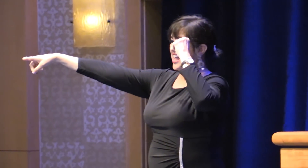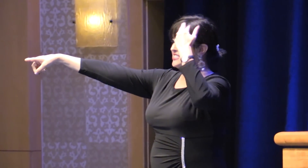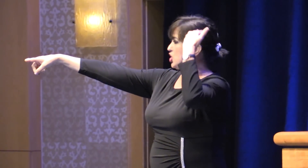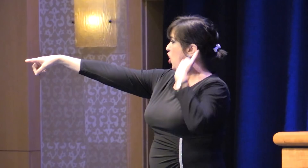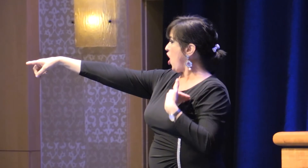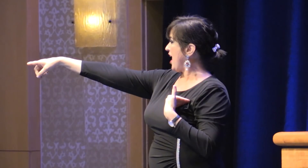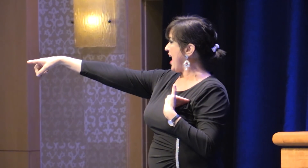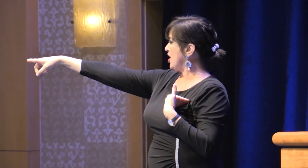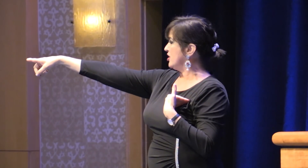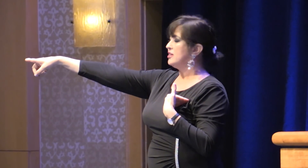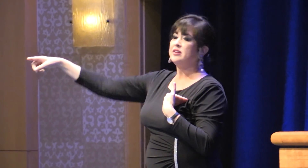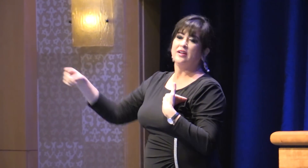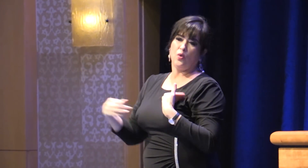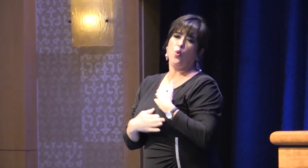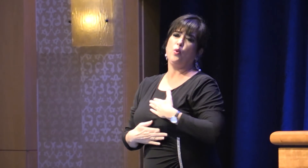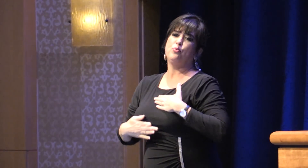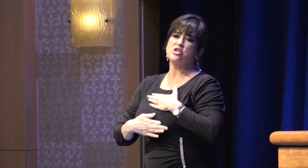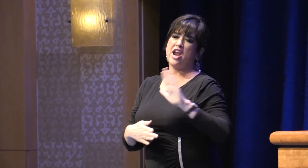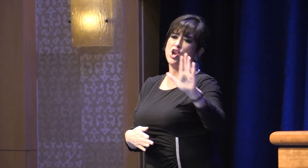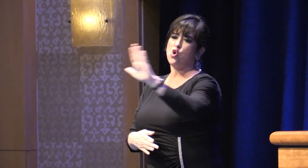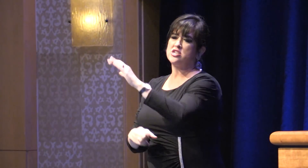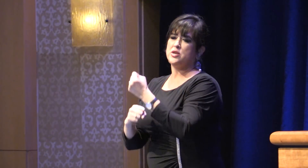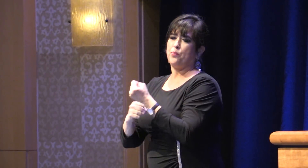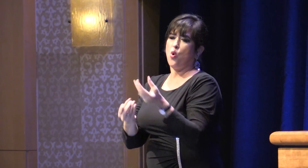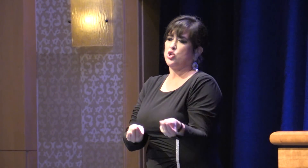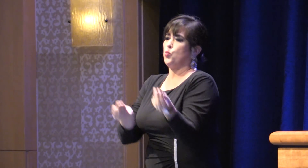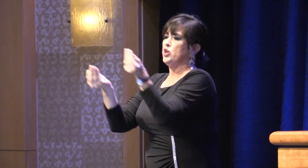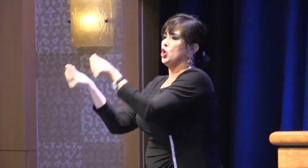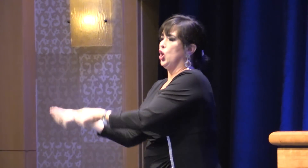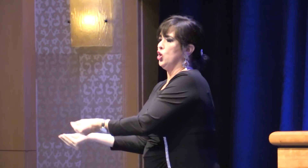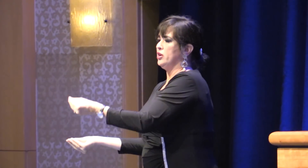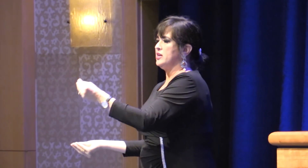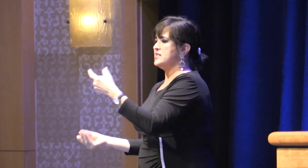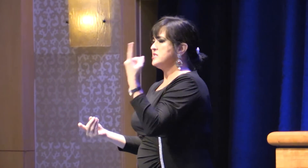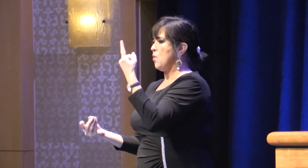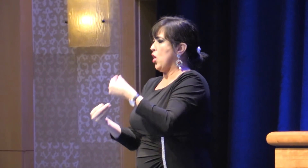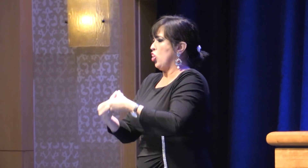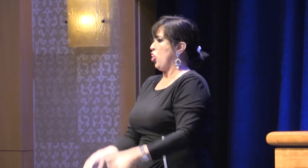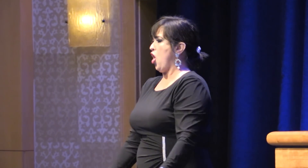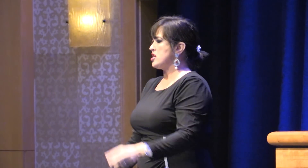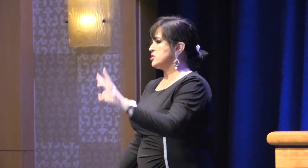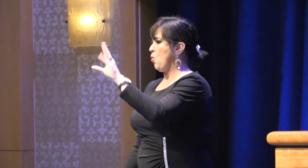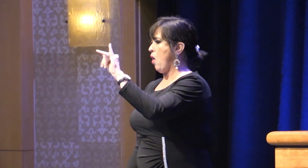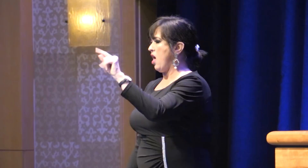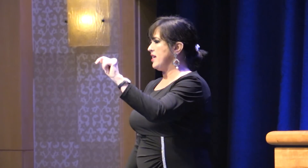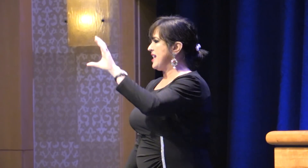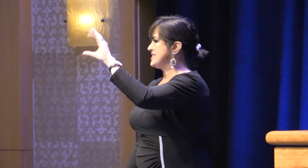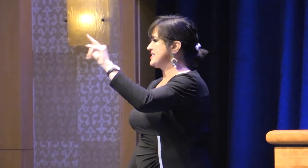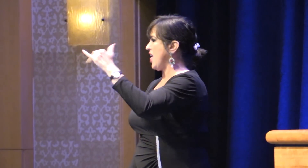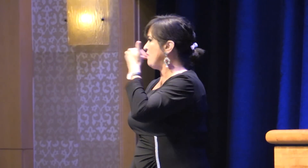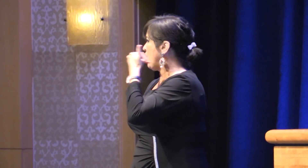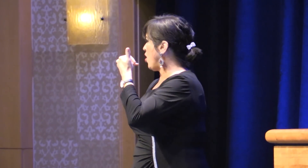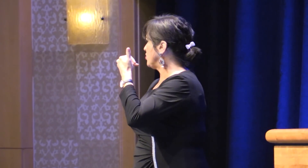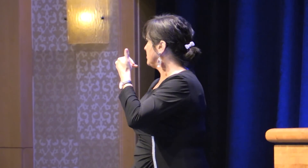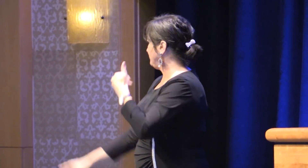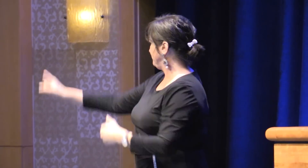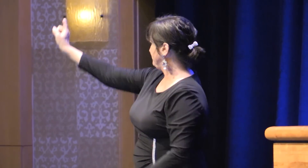you. Katie. Okay, Katie. Katie. All right, Katie, so just go right out there. And thank you so much, whoever found that wallet and cell phone,